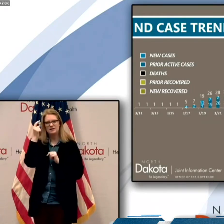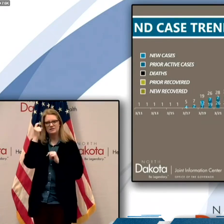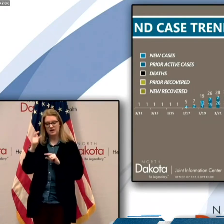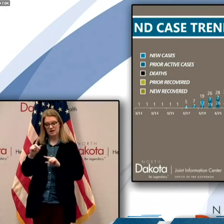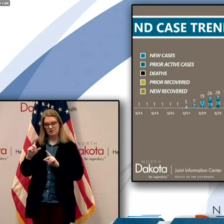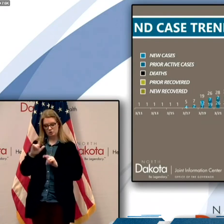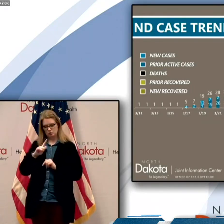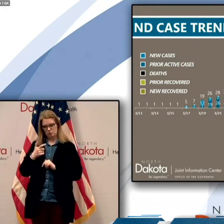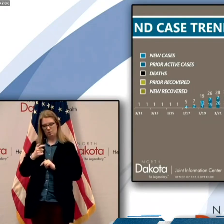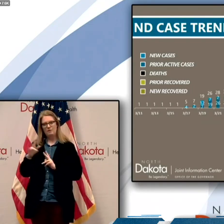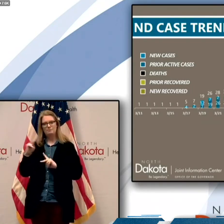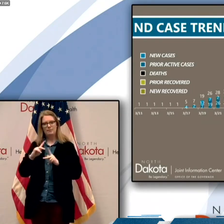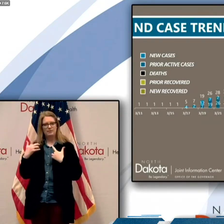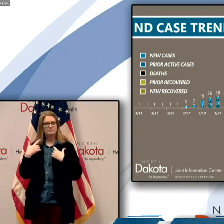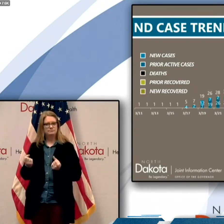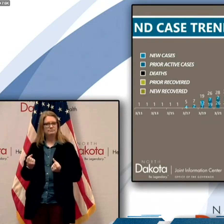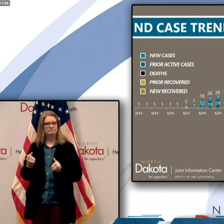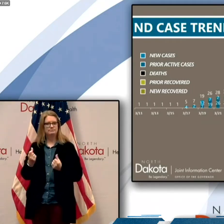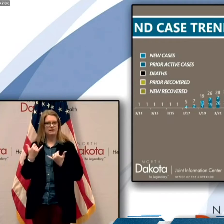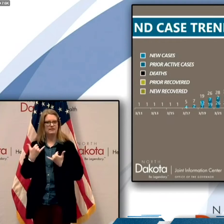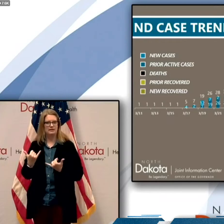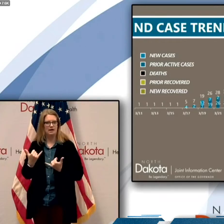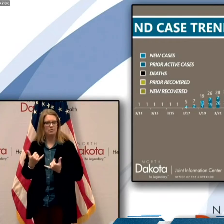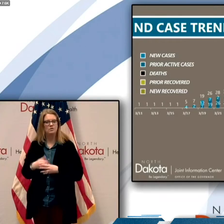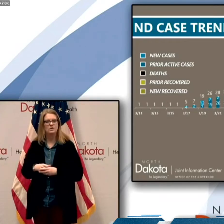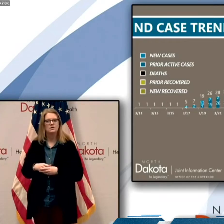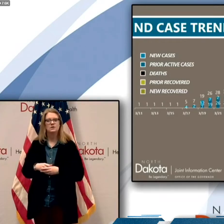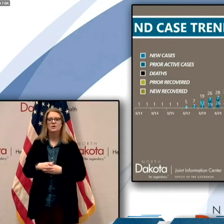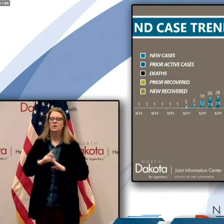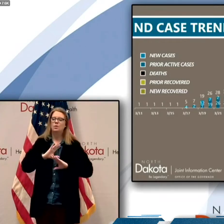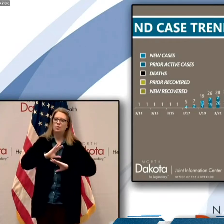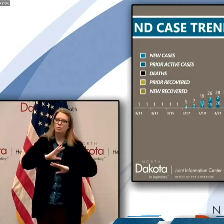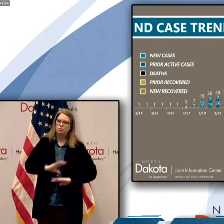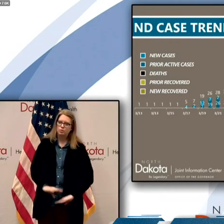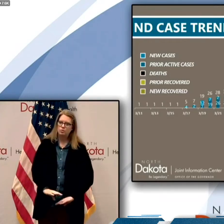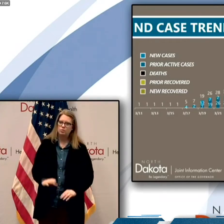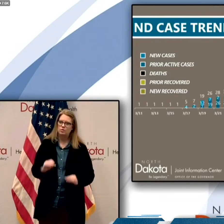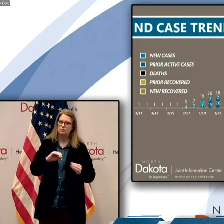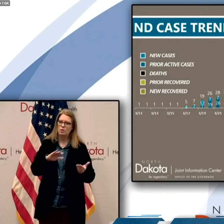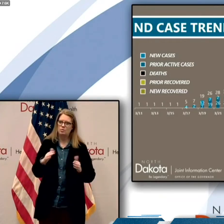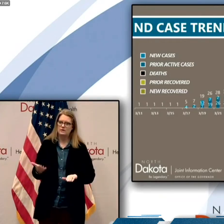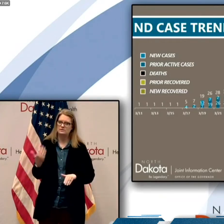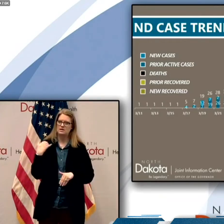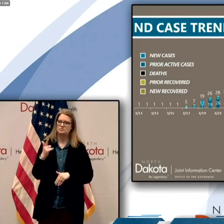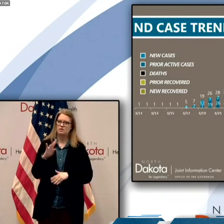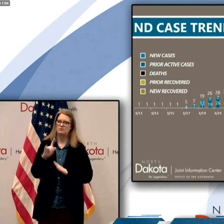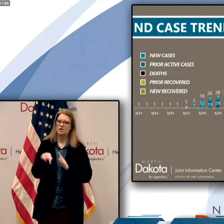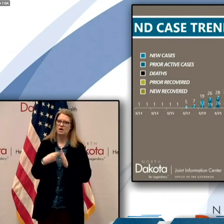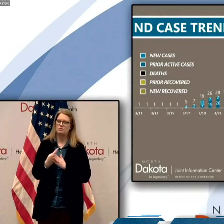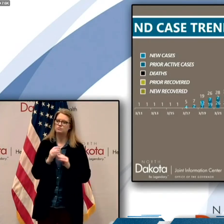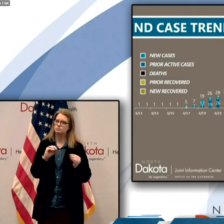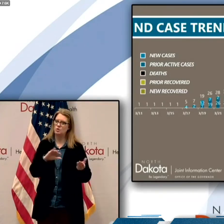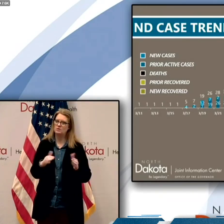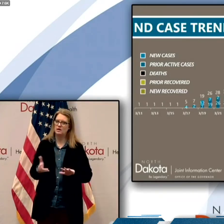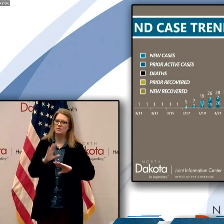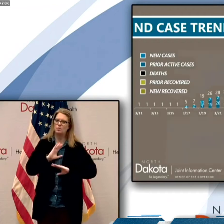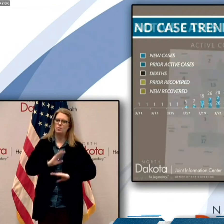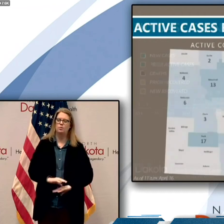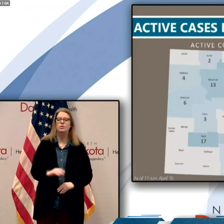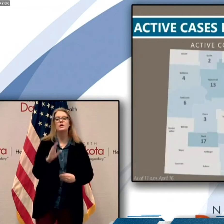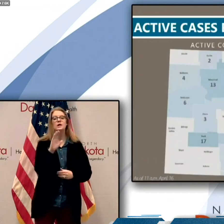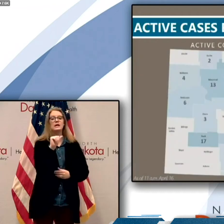that's a positive thing. And grateful again that we had no deaths in the last 24 hours. When we take a look at cases by